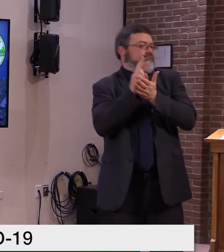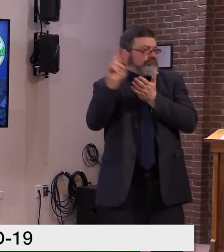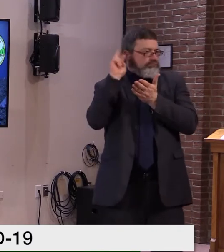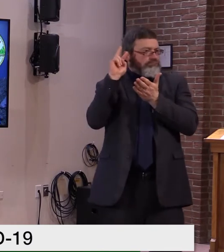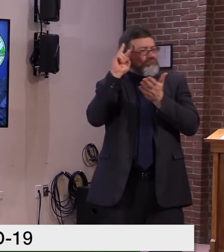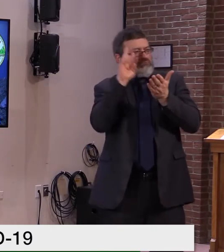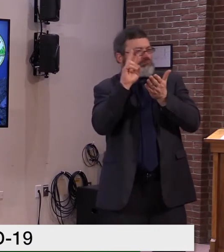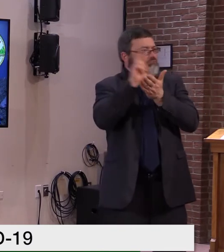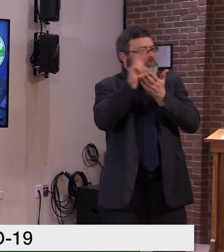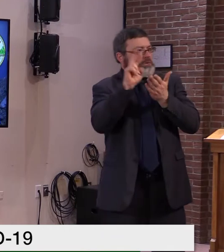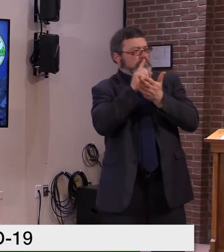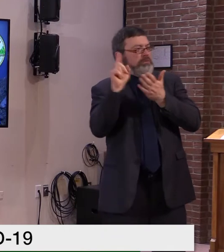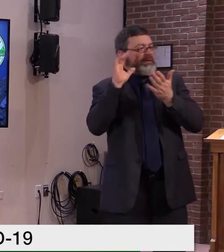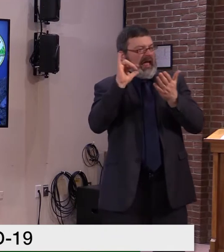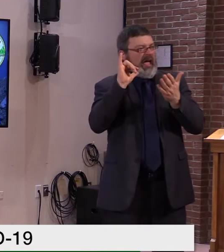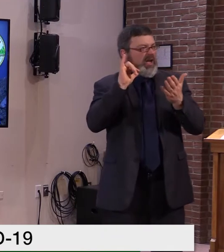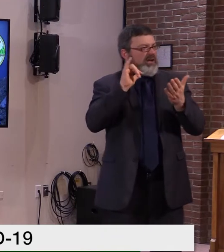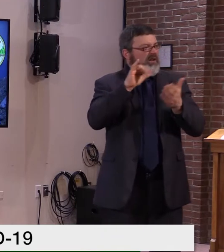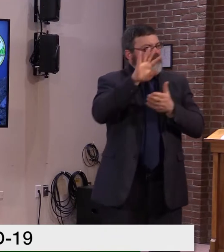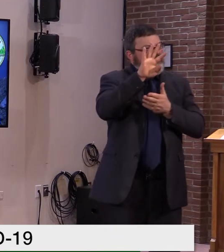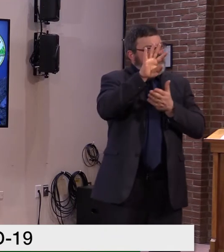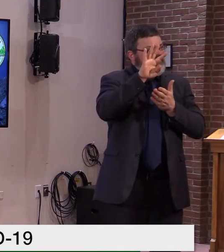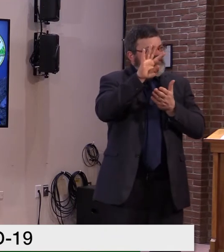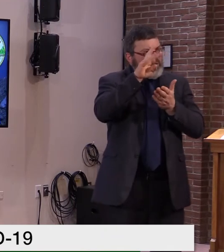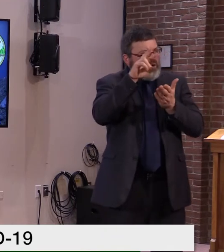48,158 tests. The